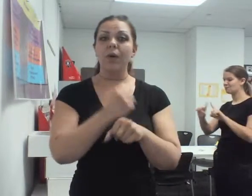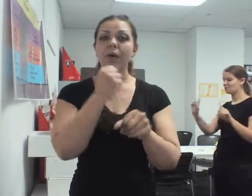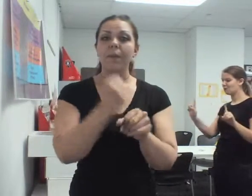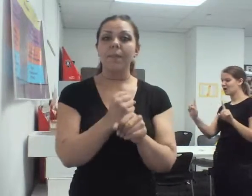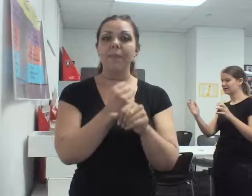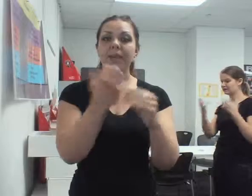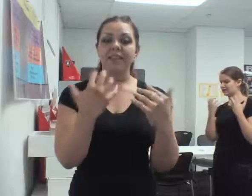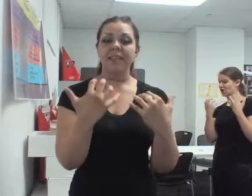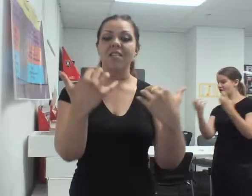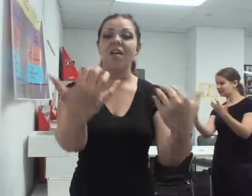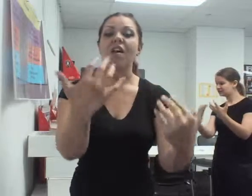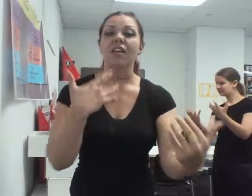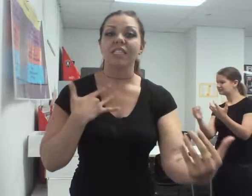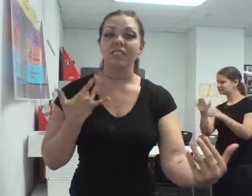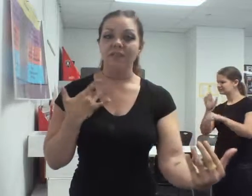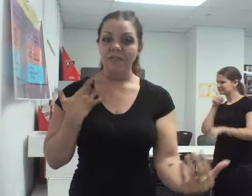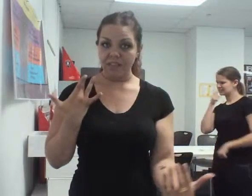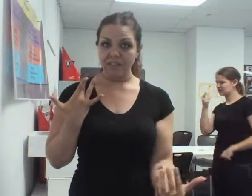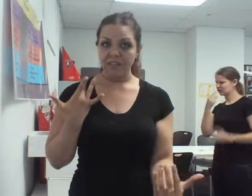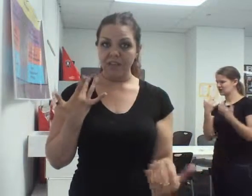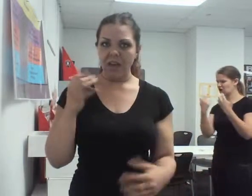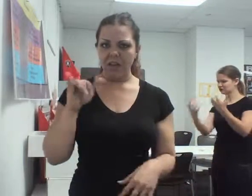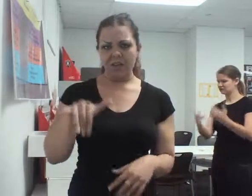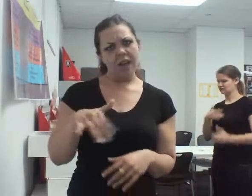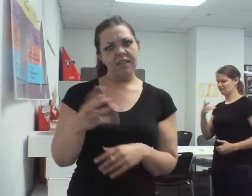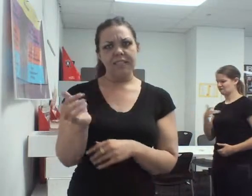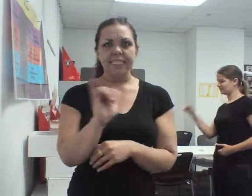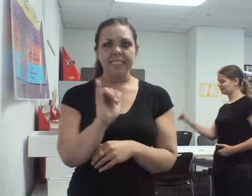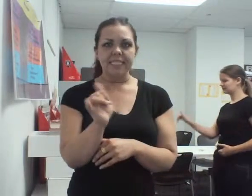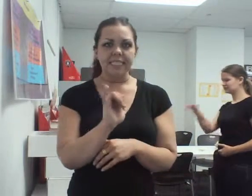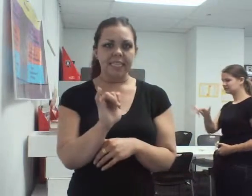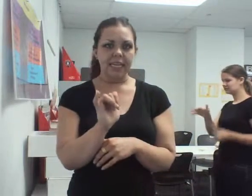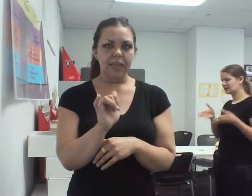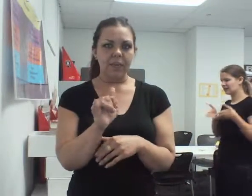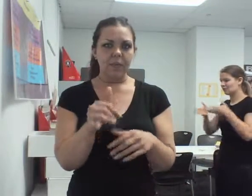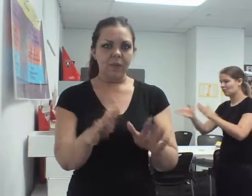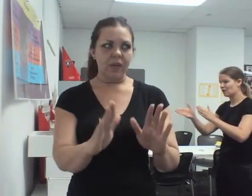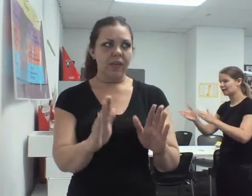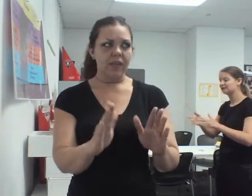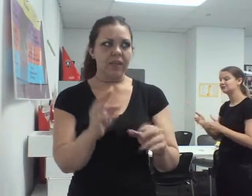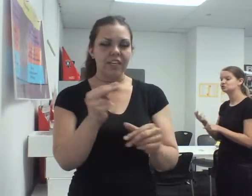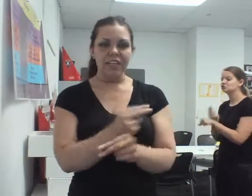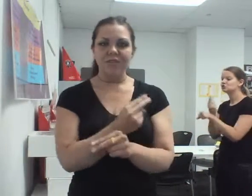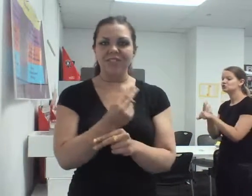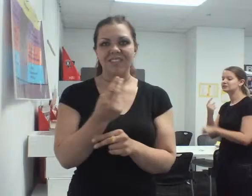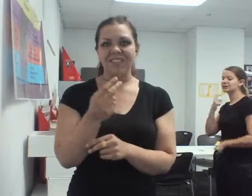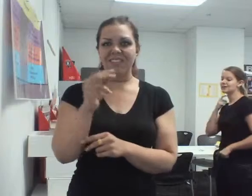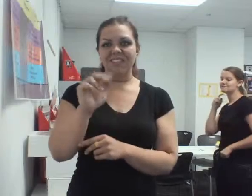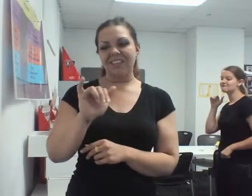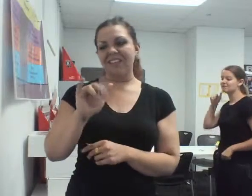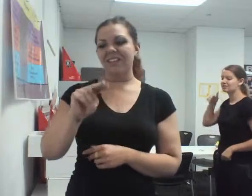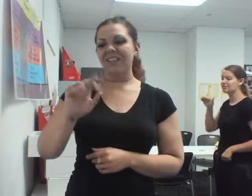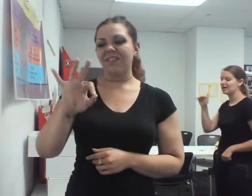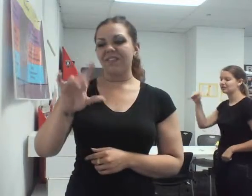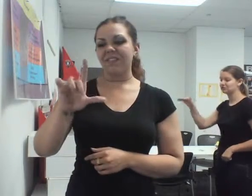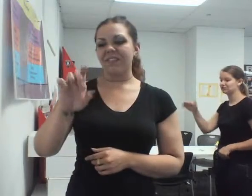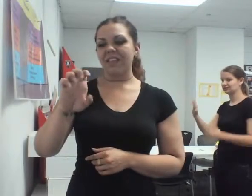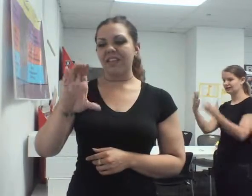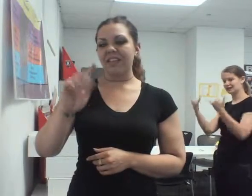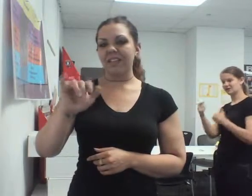them feel that same way is by using inflection. And it's a funny story. Now you're ready for it.